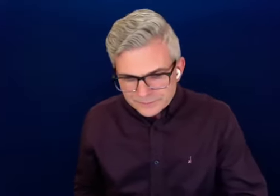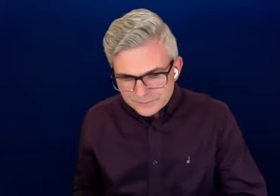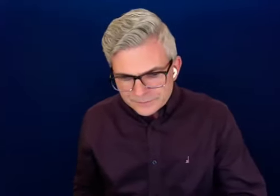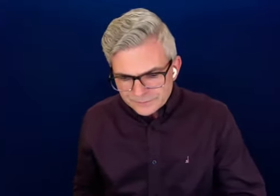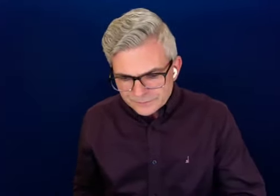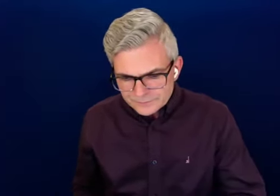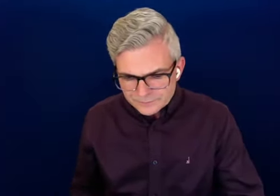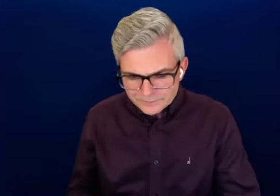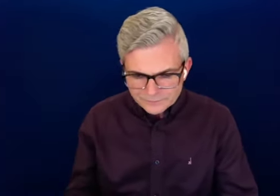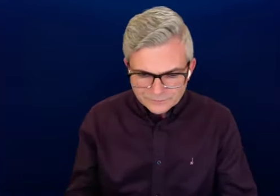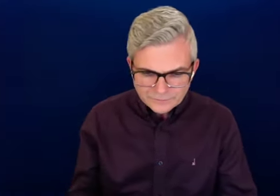Um,